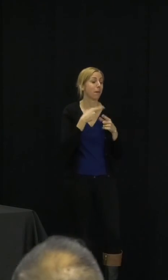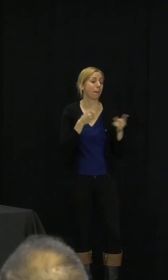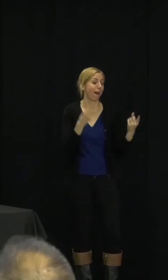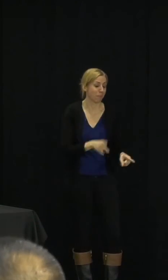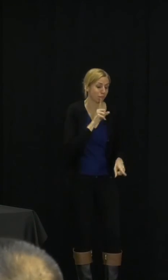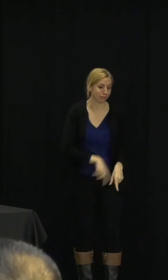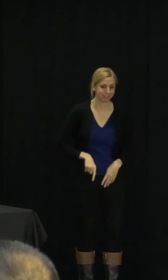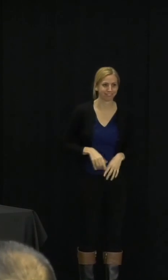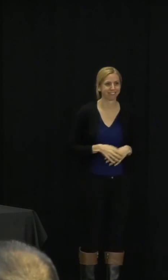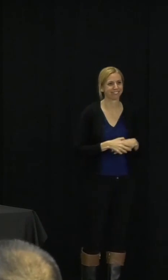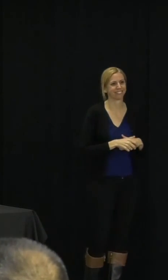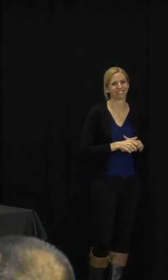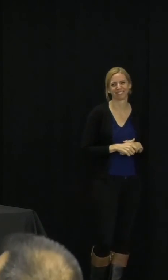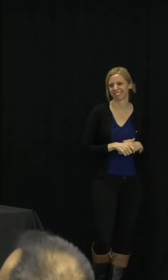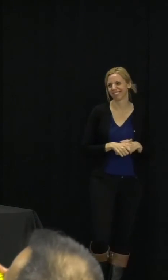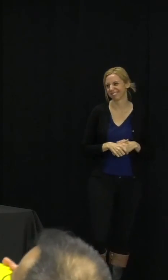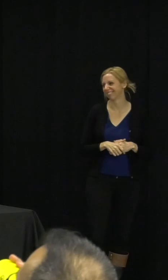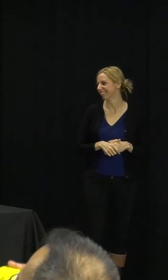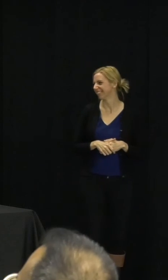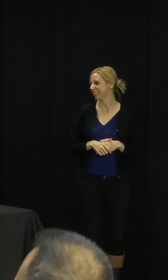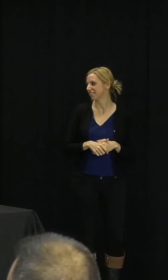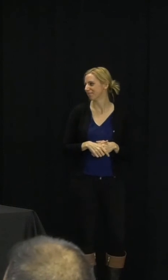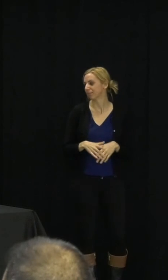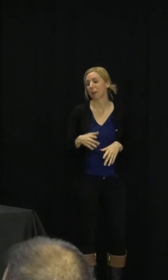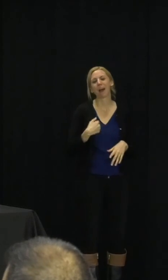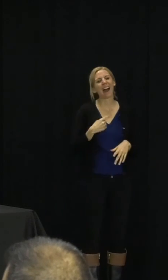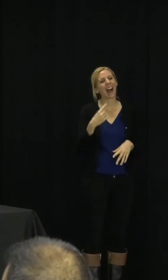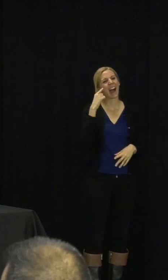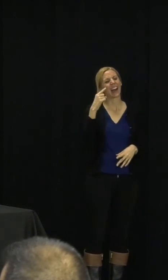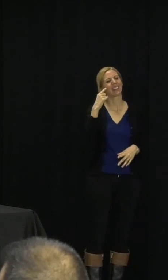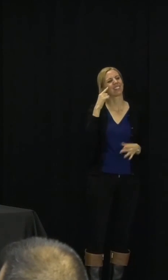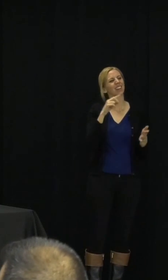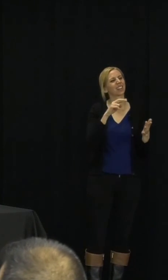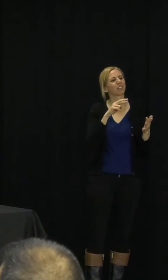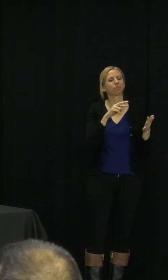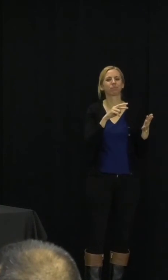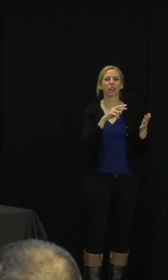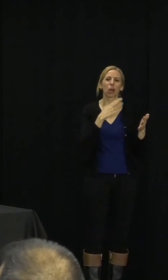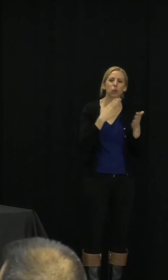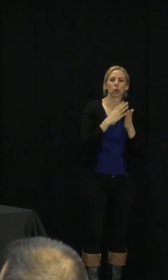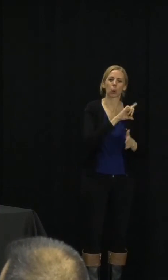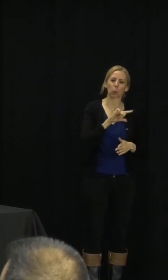another is definitely problematic. The other is that